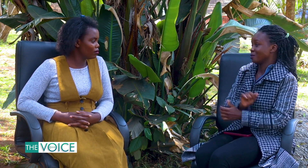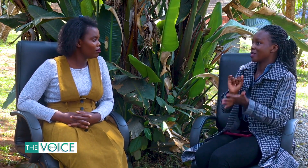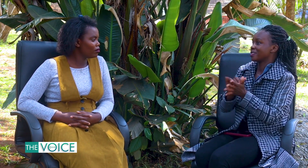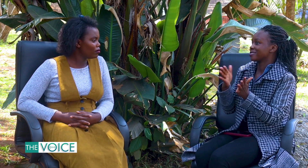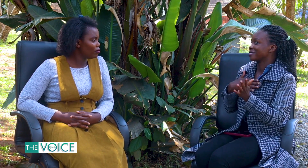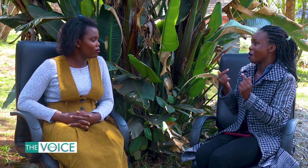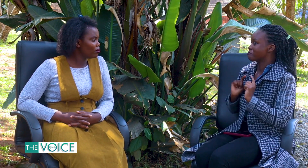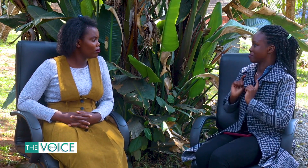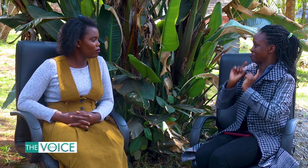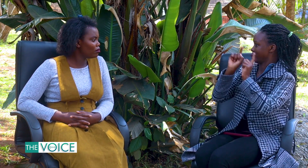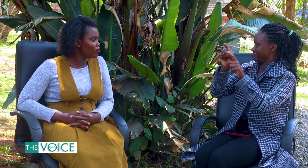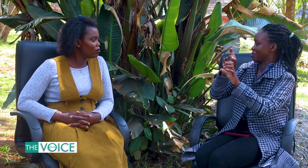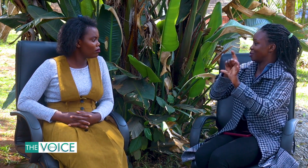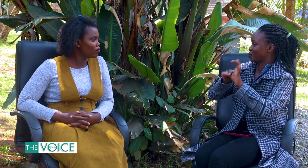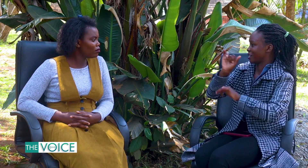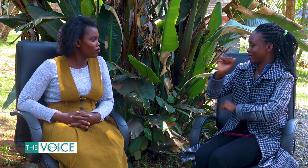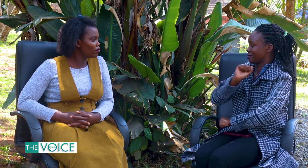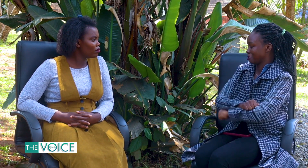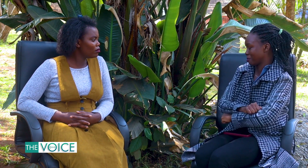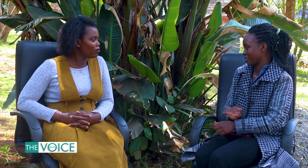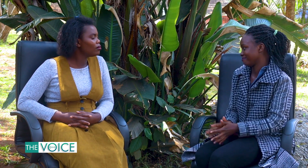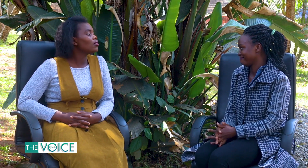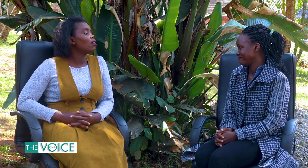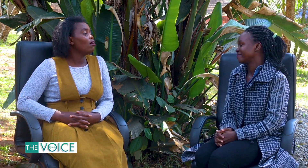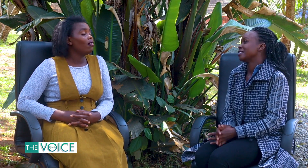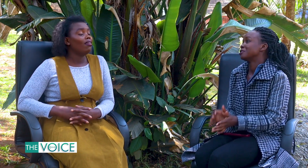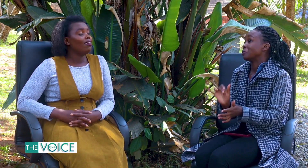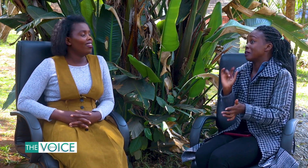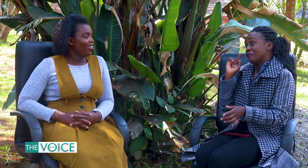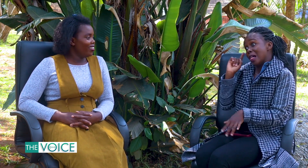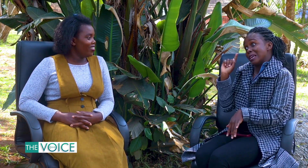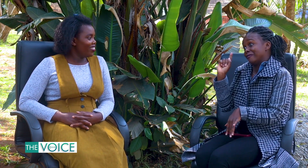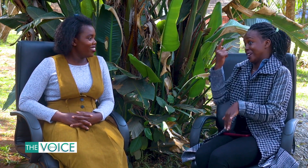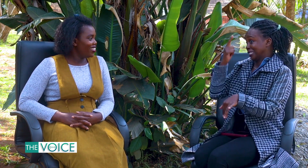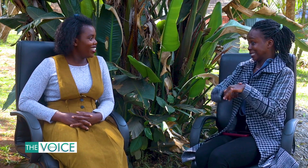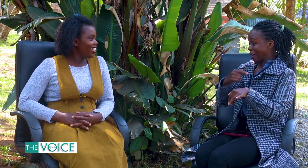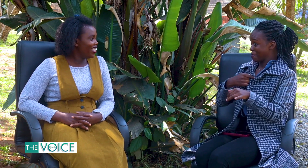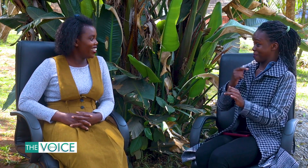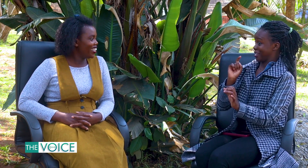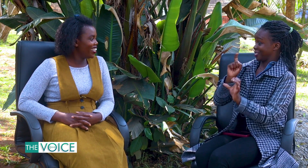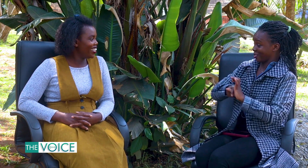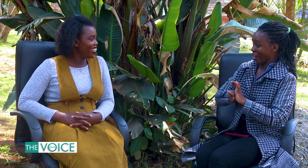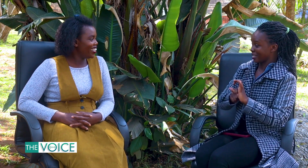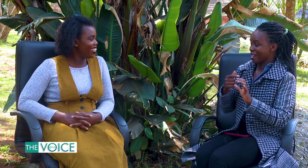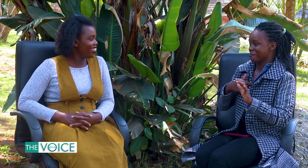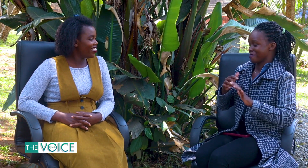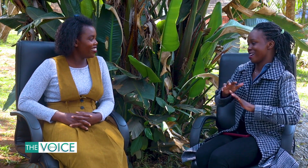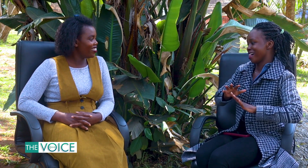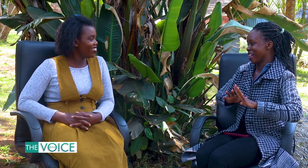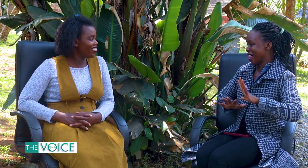deaf primary school, and that's how I joined the deaf community. But I'll really say the first time I joined here